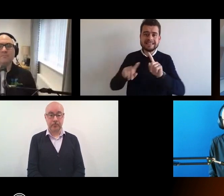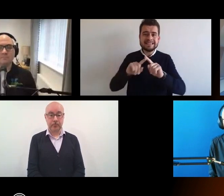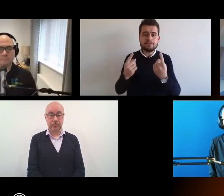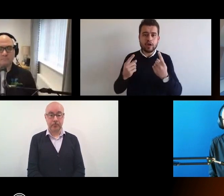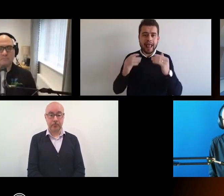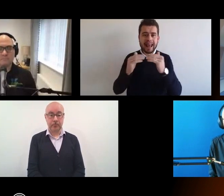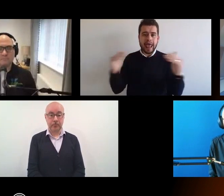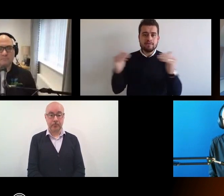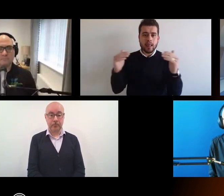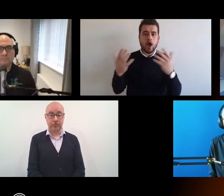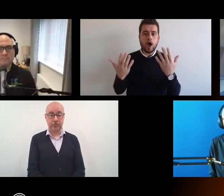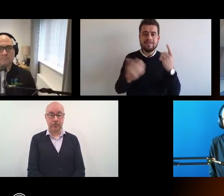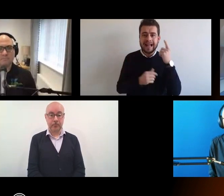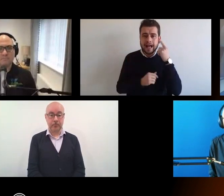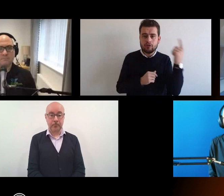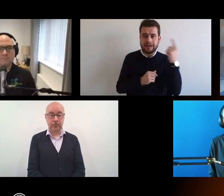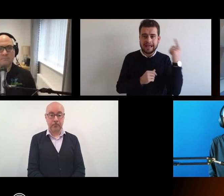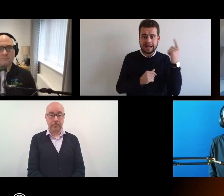that's fine.